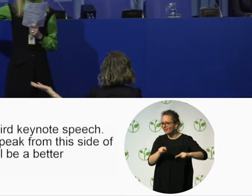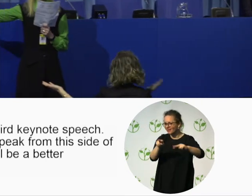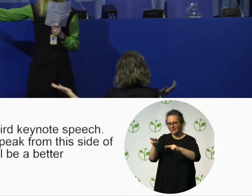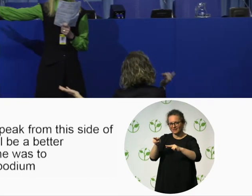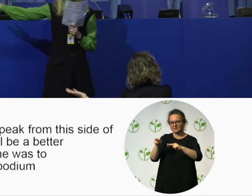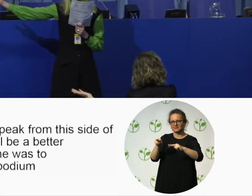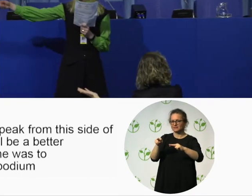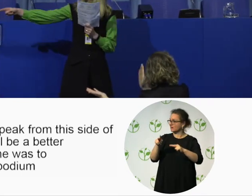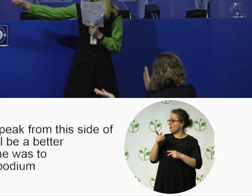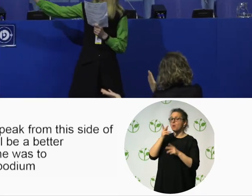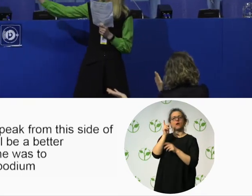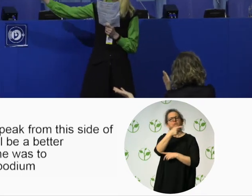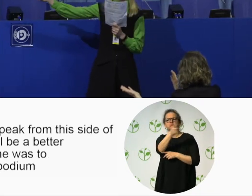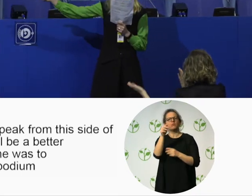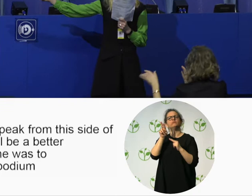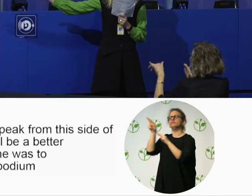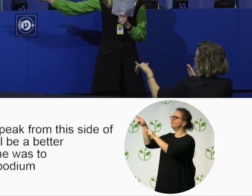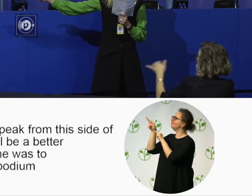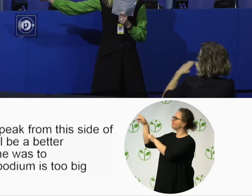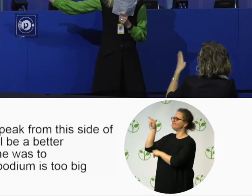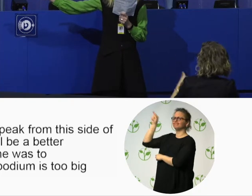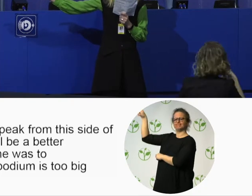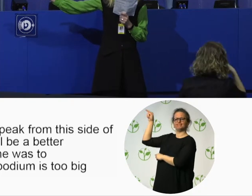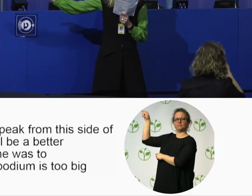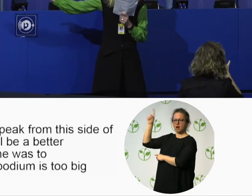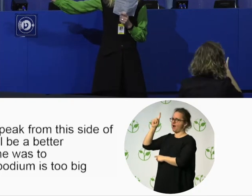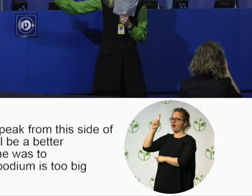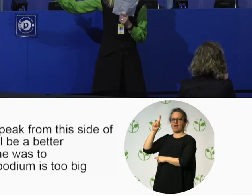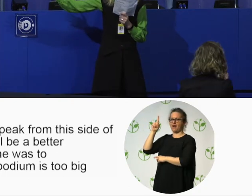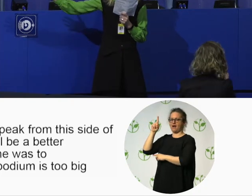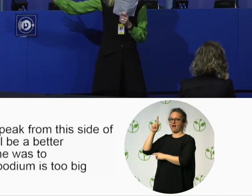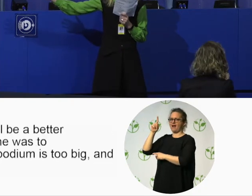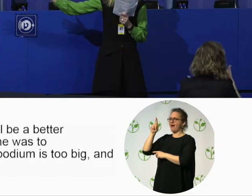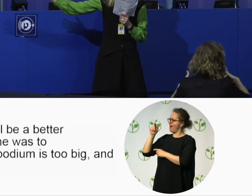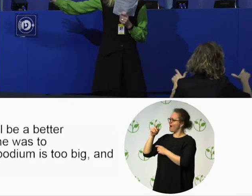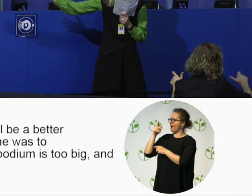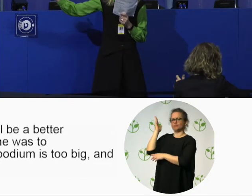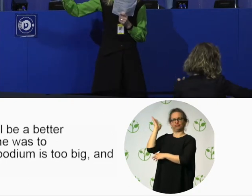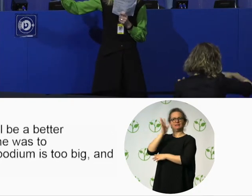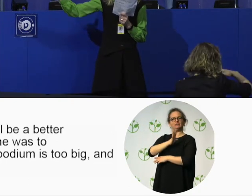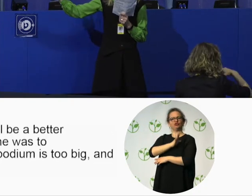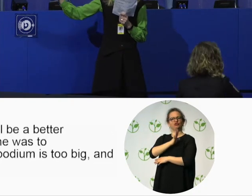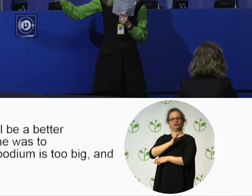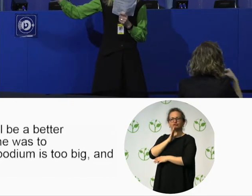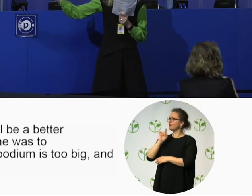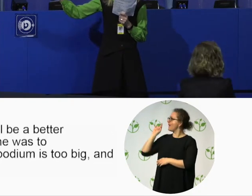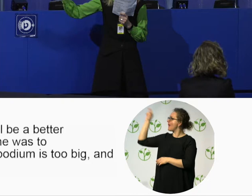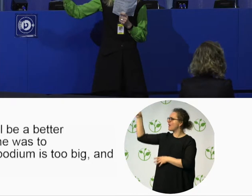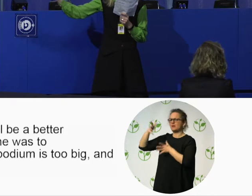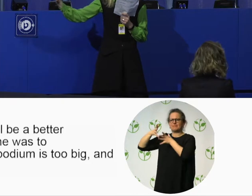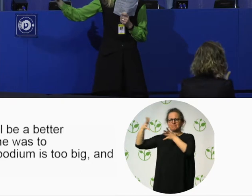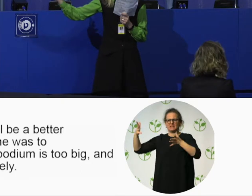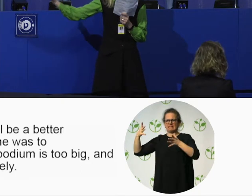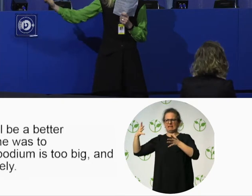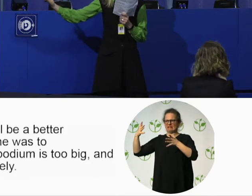side of the room, this podium is too big, and we would not be able